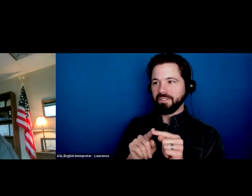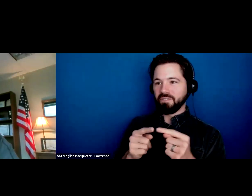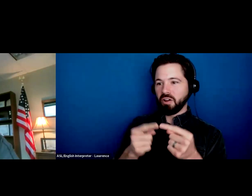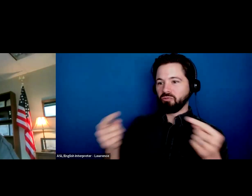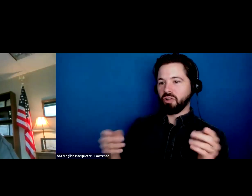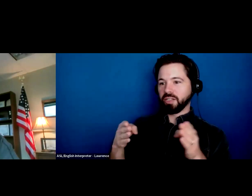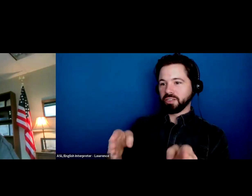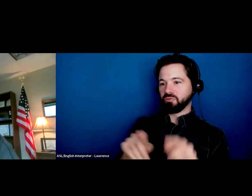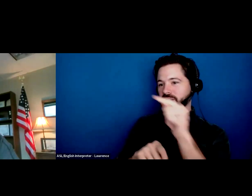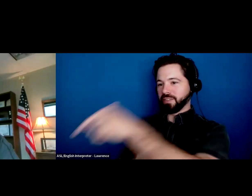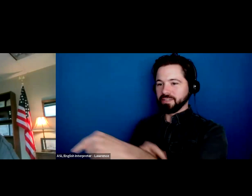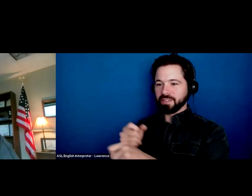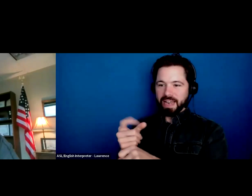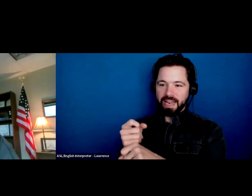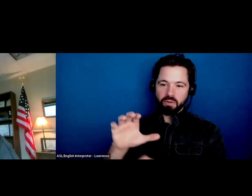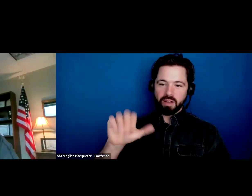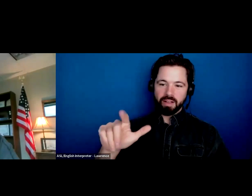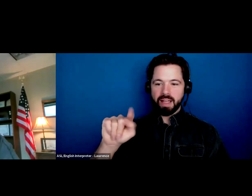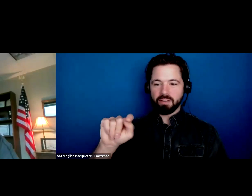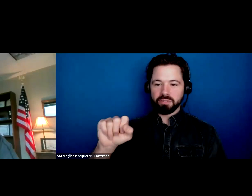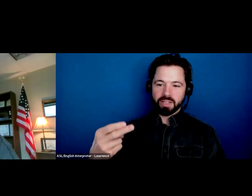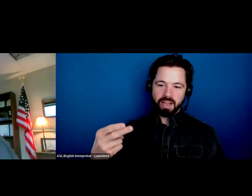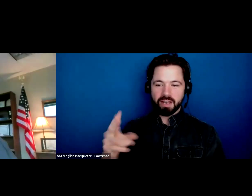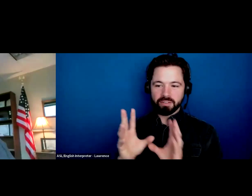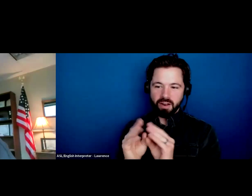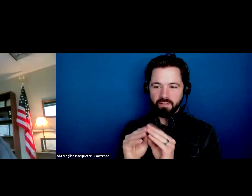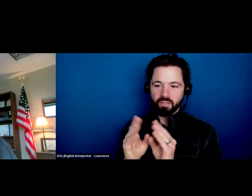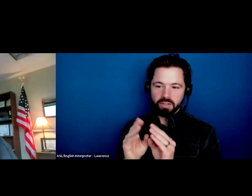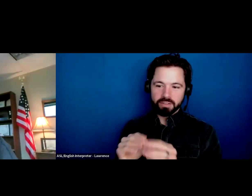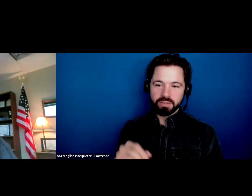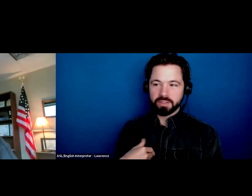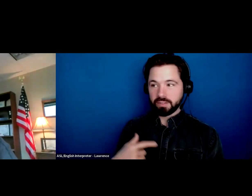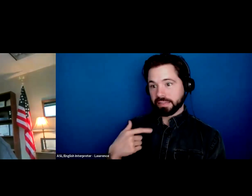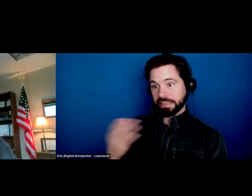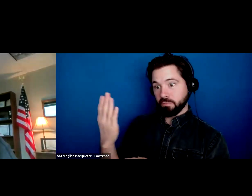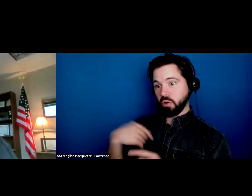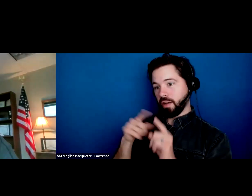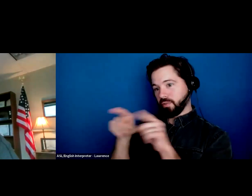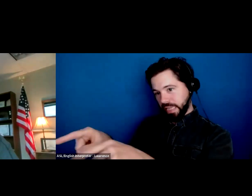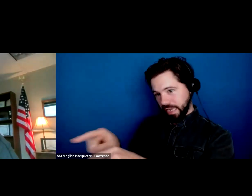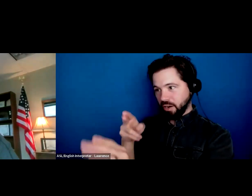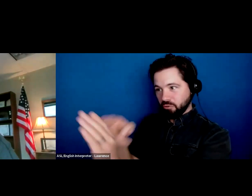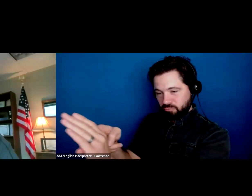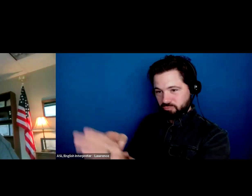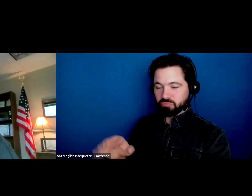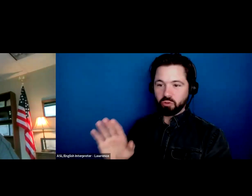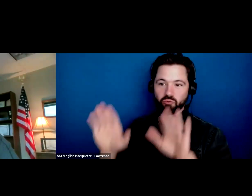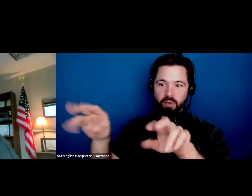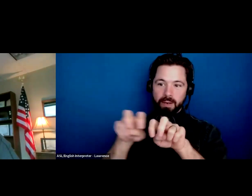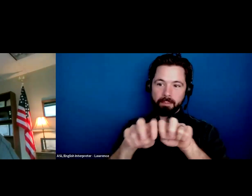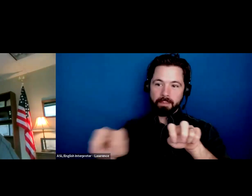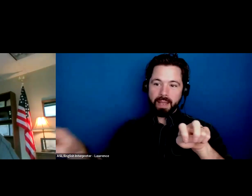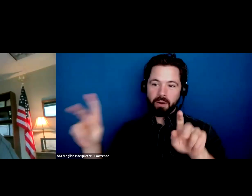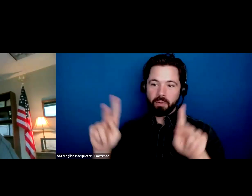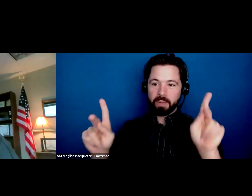at the annual CalTASH conference that's going on. I was there this morning. There's a fantastic panel of folks